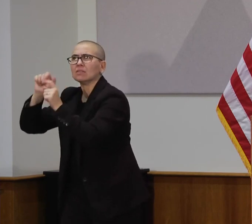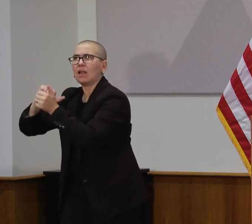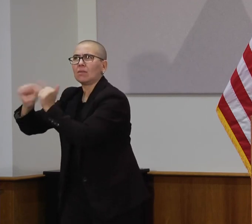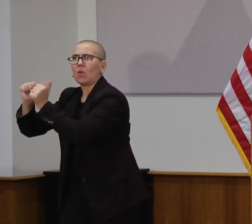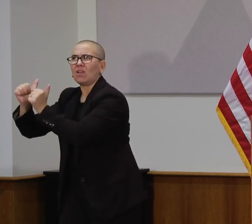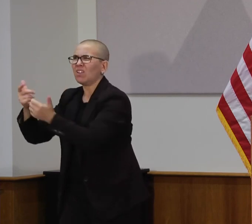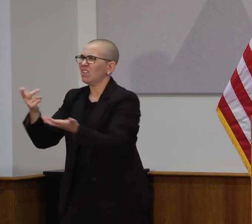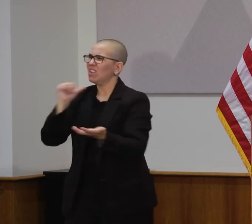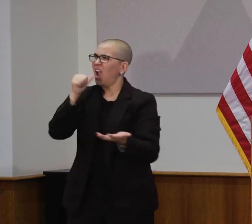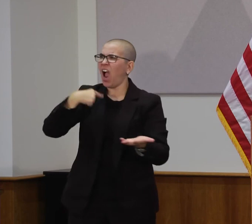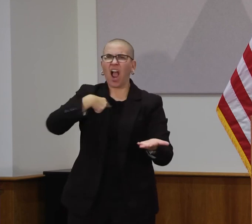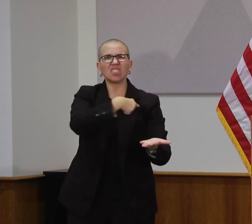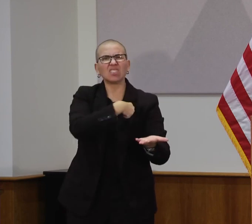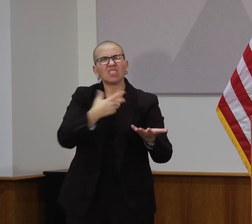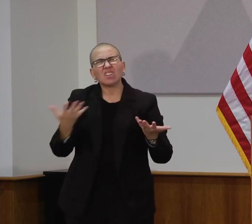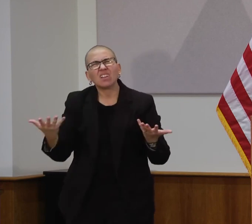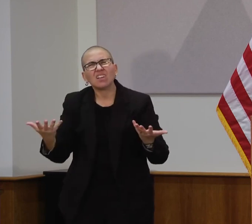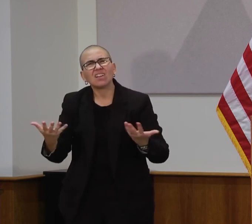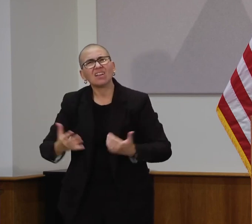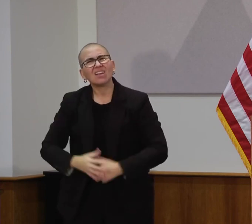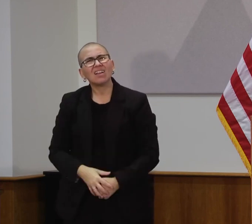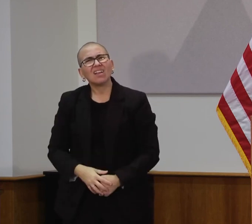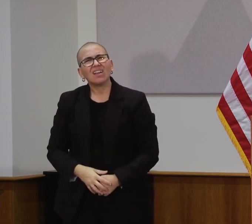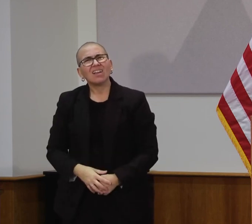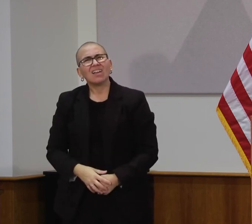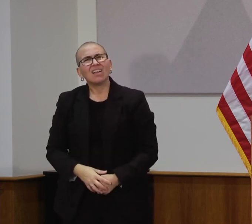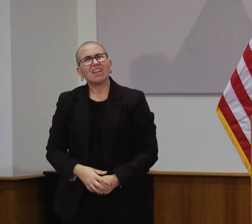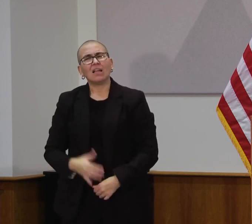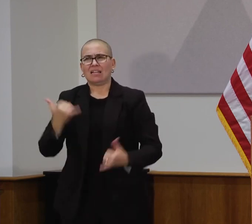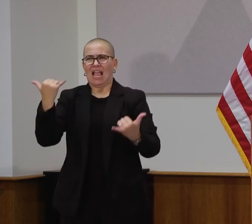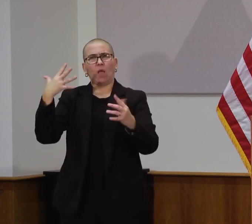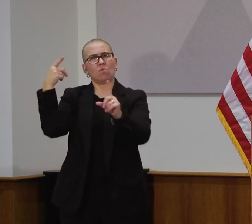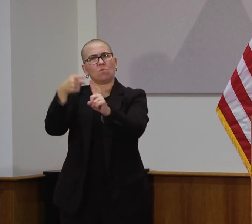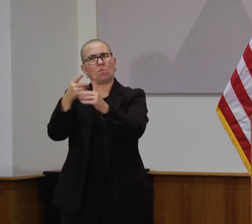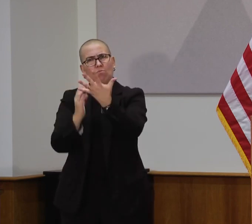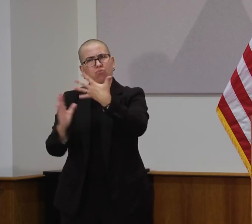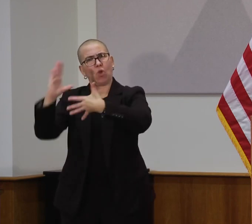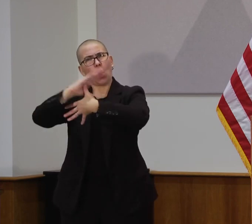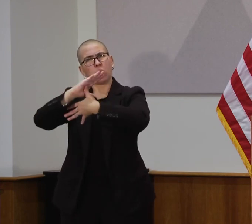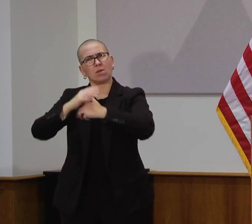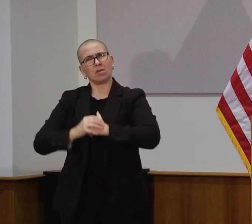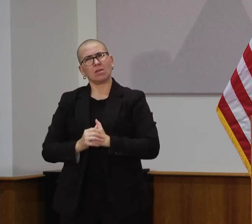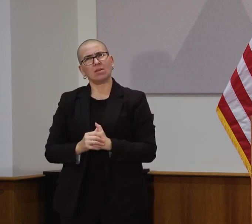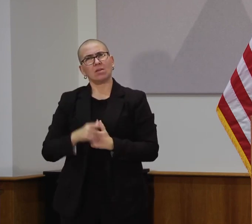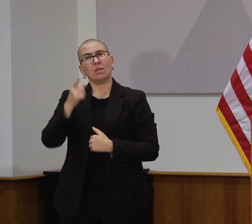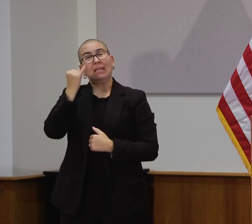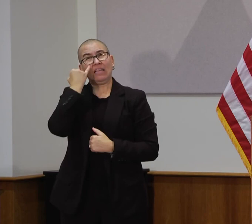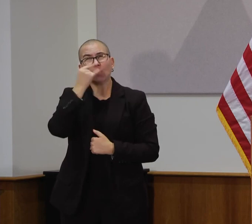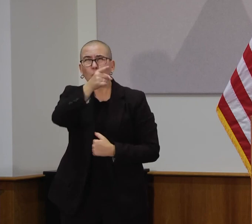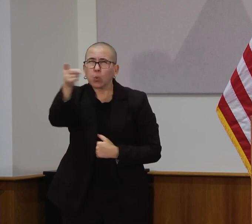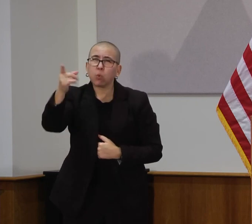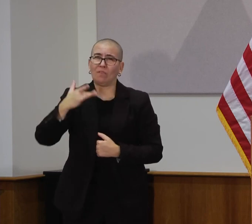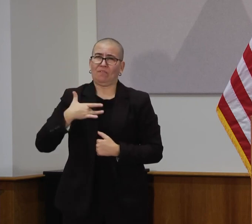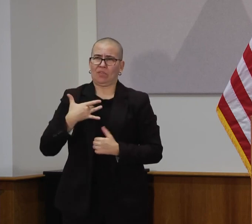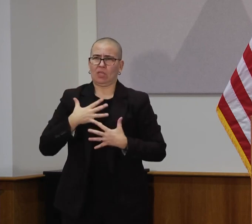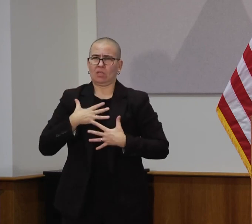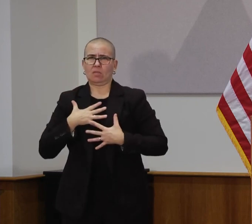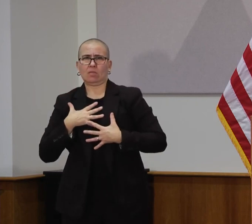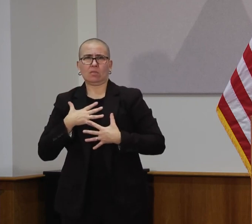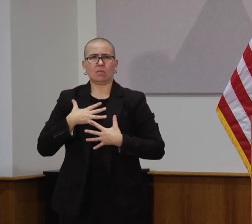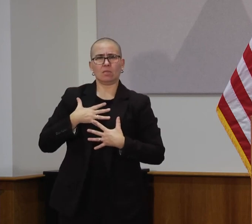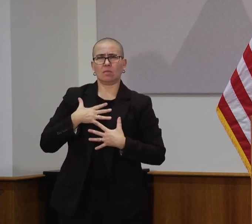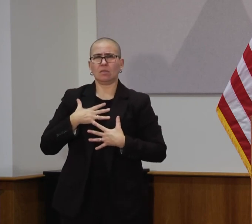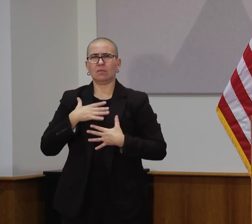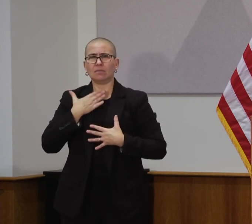resources. Speaking of priorities, if you have symptoms of this virus or of a known exposure,